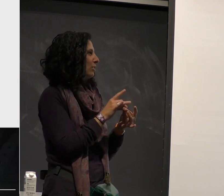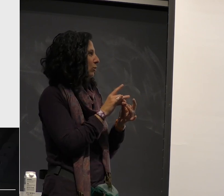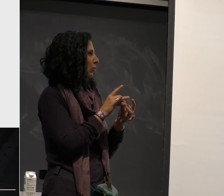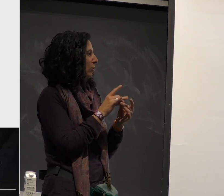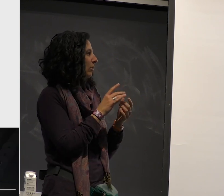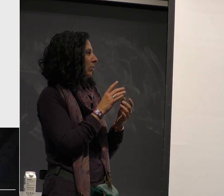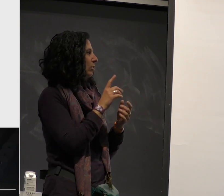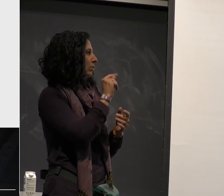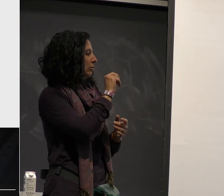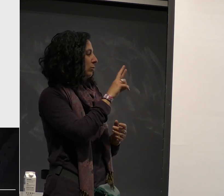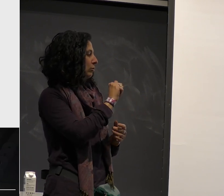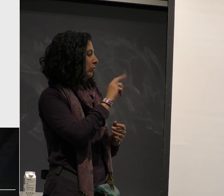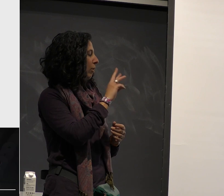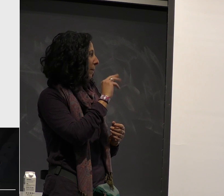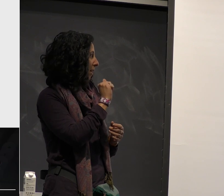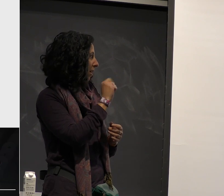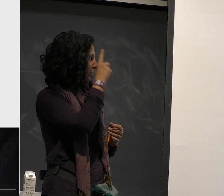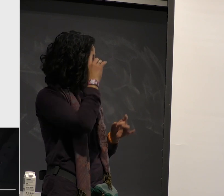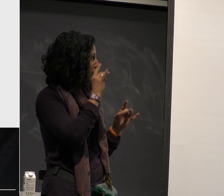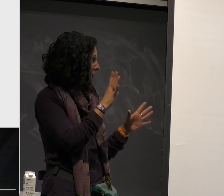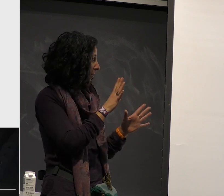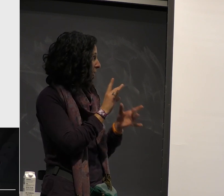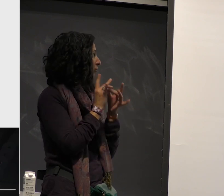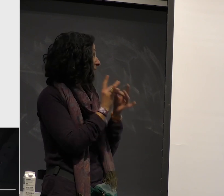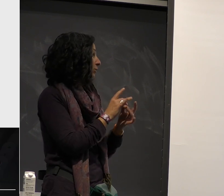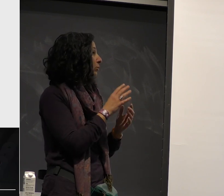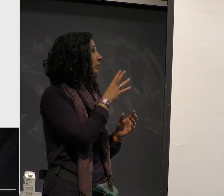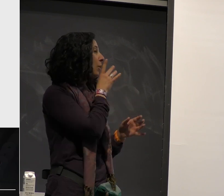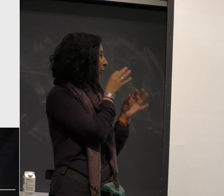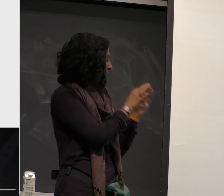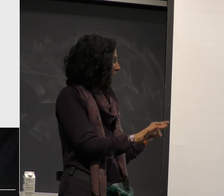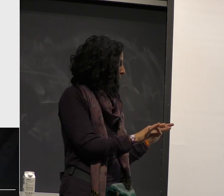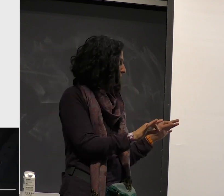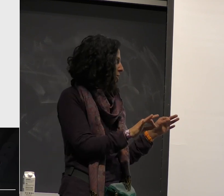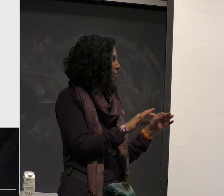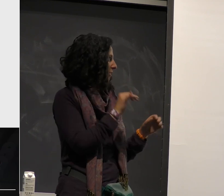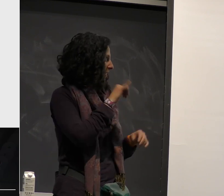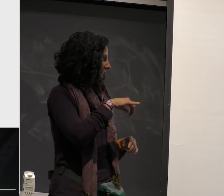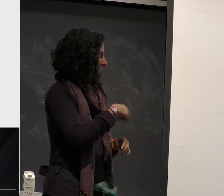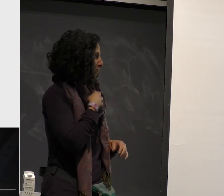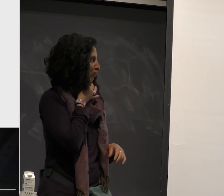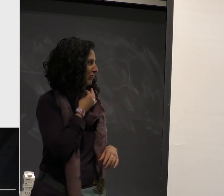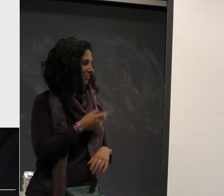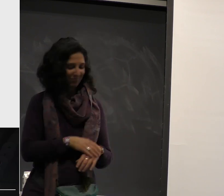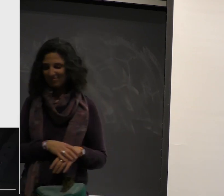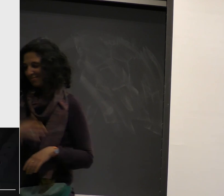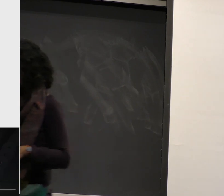think relates to trauma as it regards spoken language? That's what I'd like to